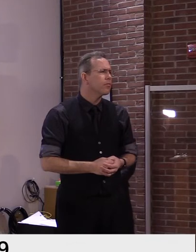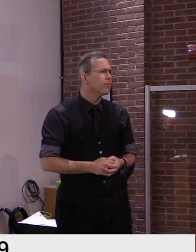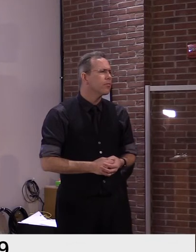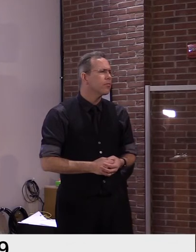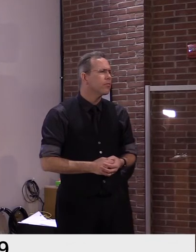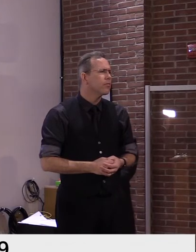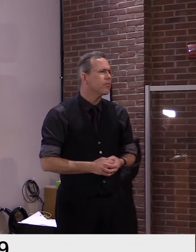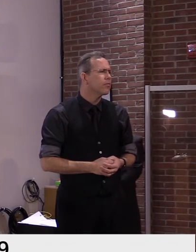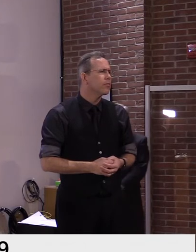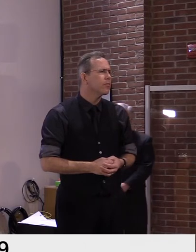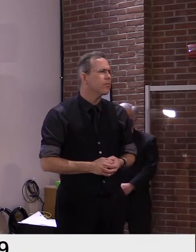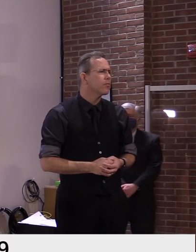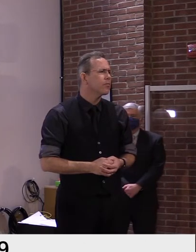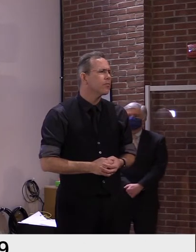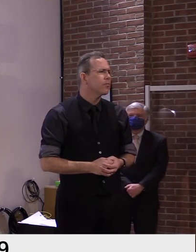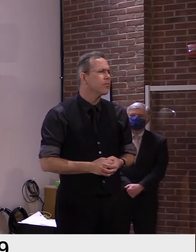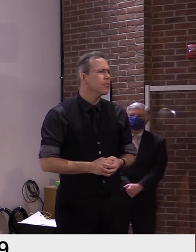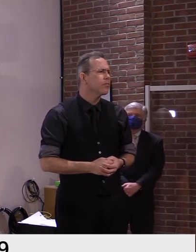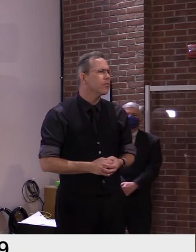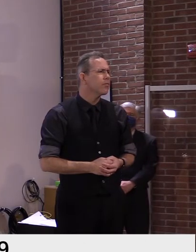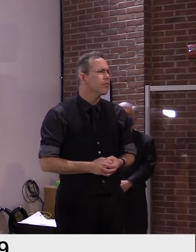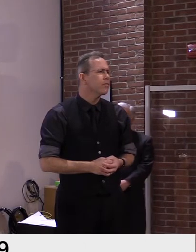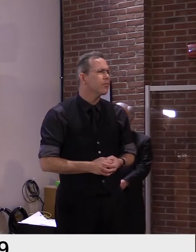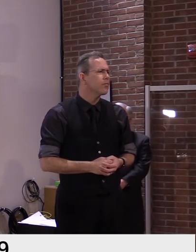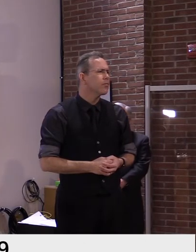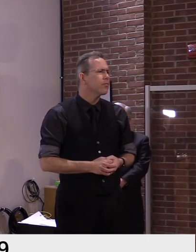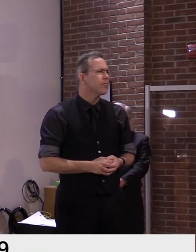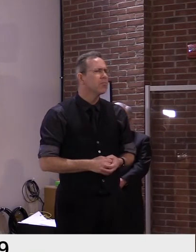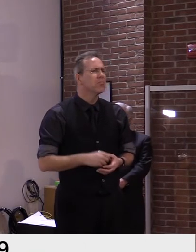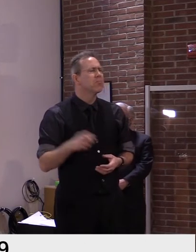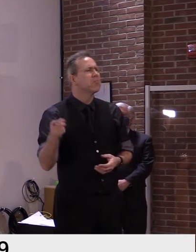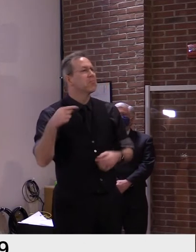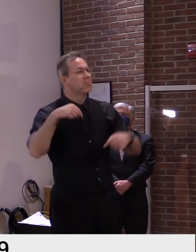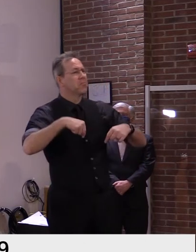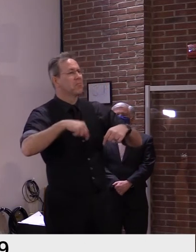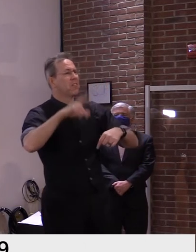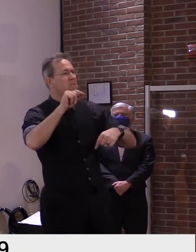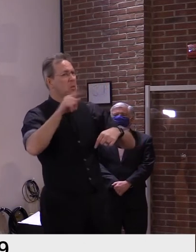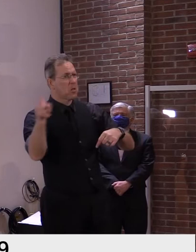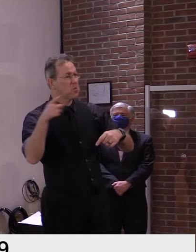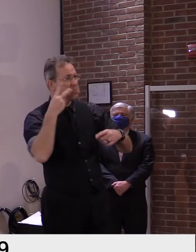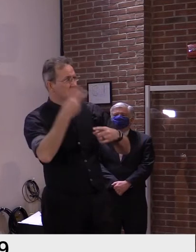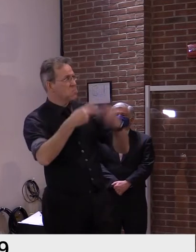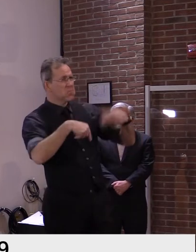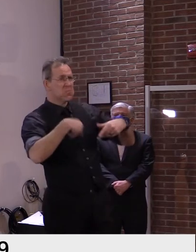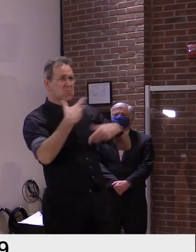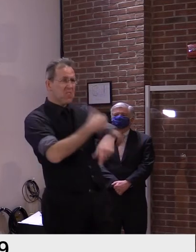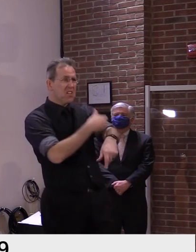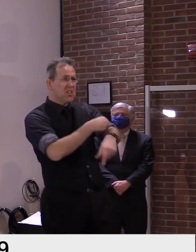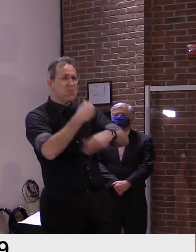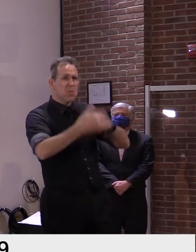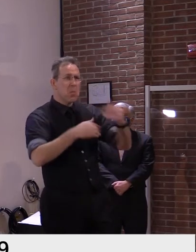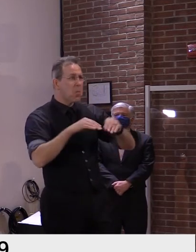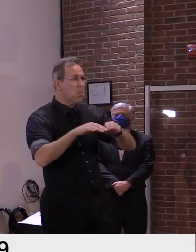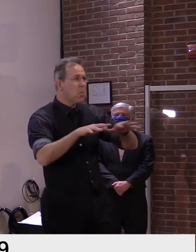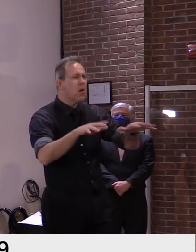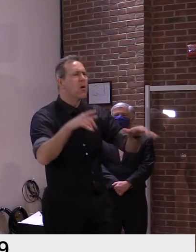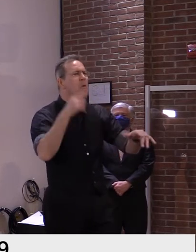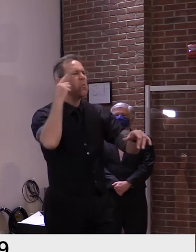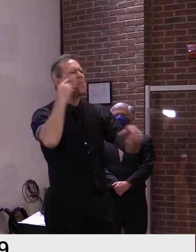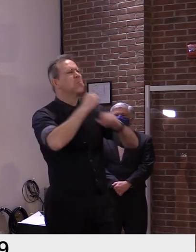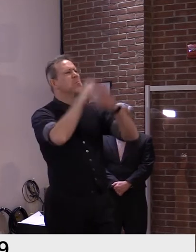you will have everybody who wants to be vaccinated? I believe that date will be sometime in